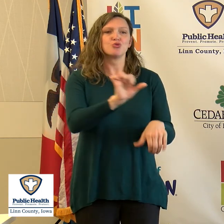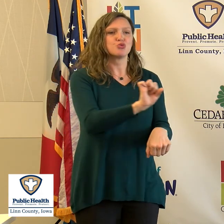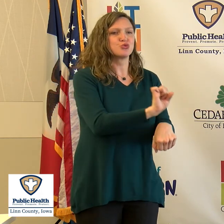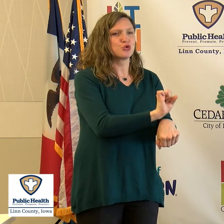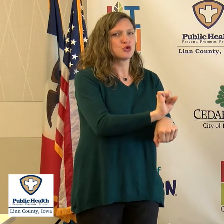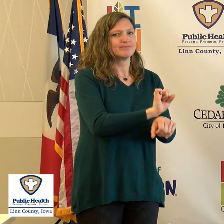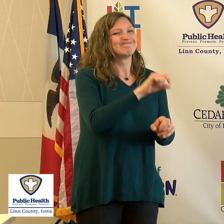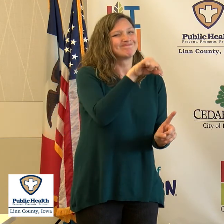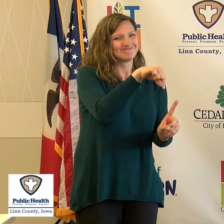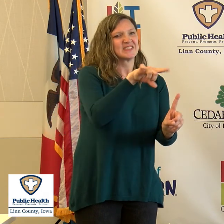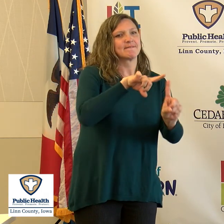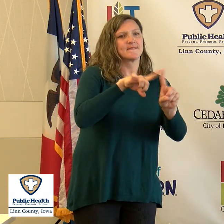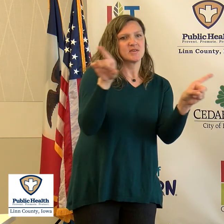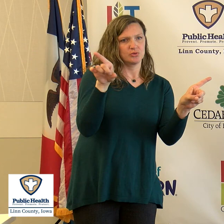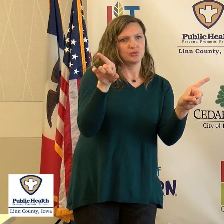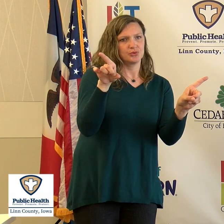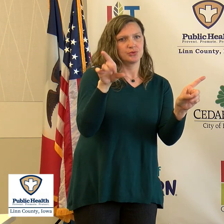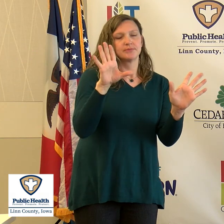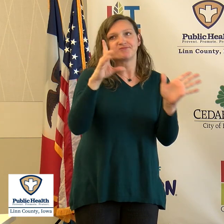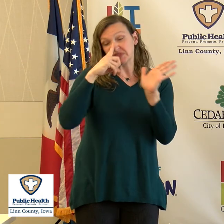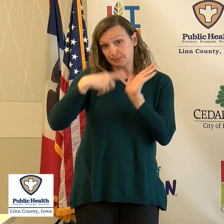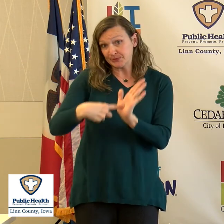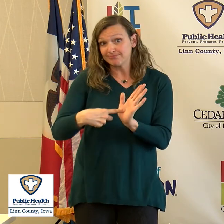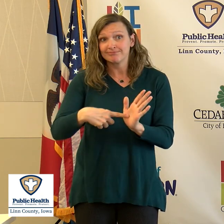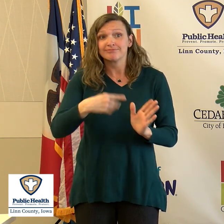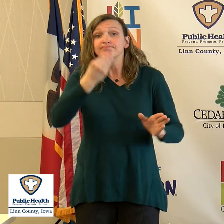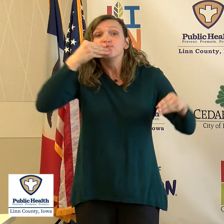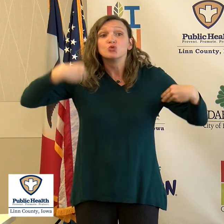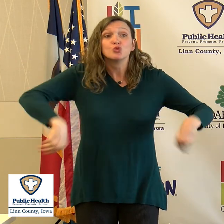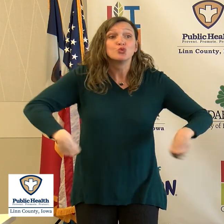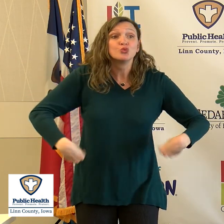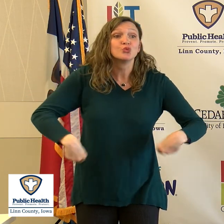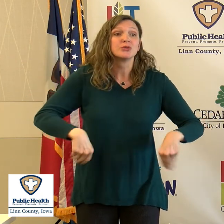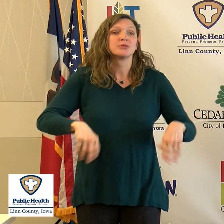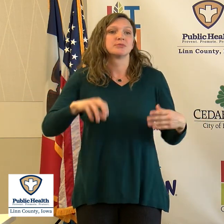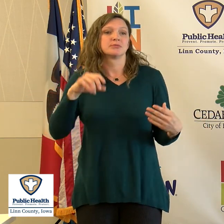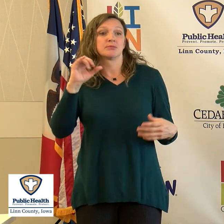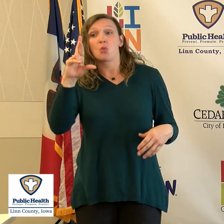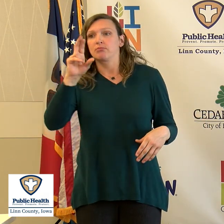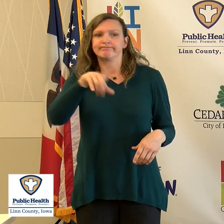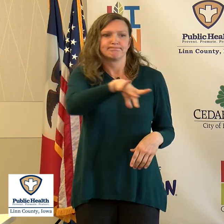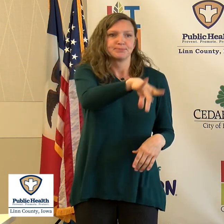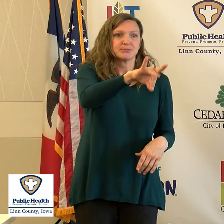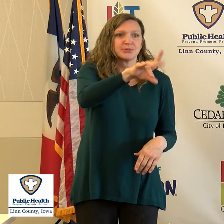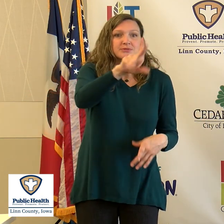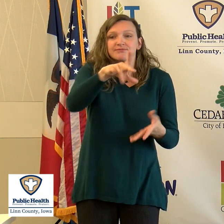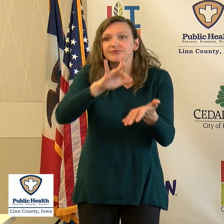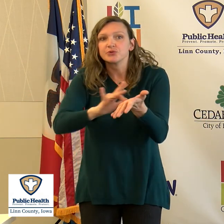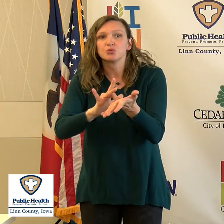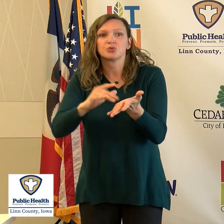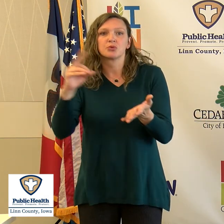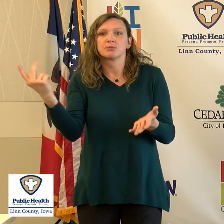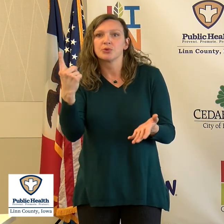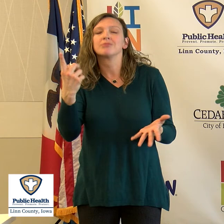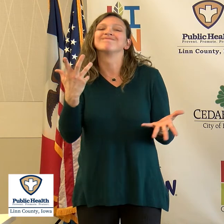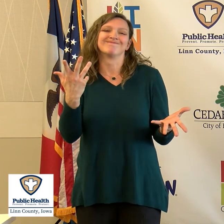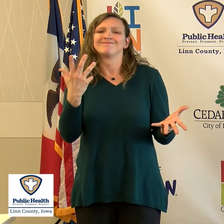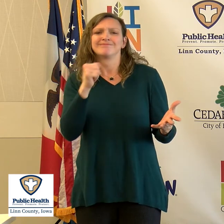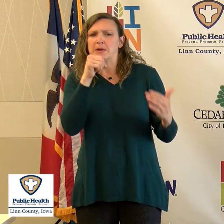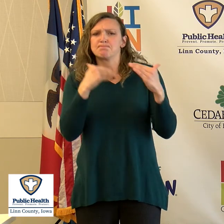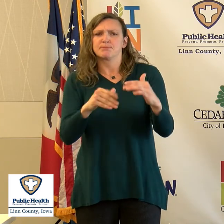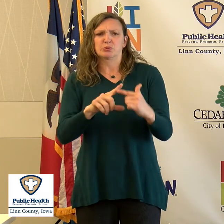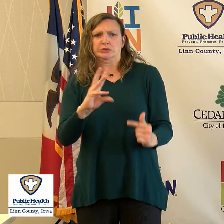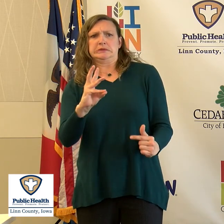essential service like the grocery store, going to the pharmacy to get your needs met. So it's everything